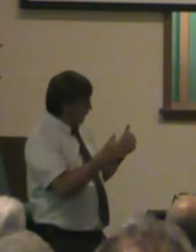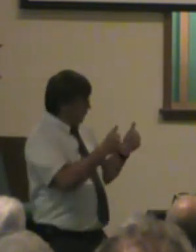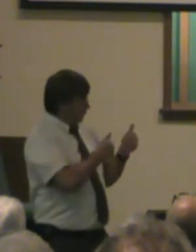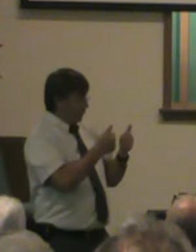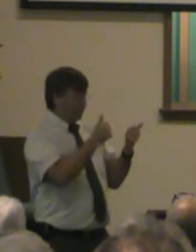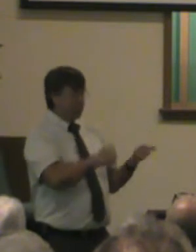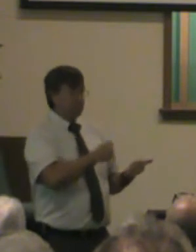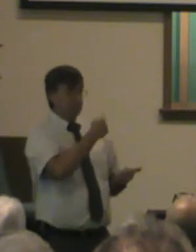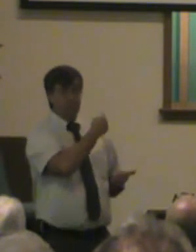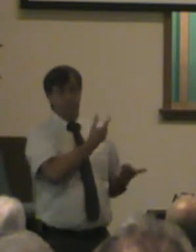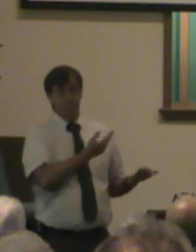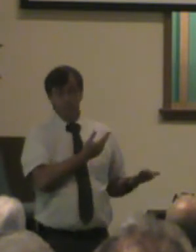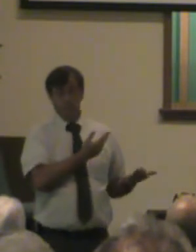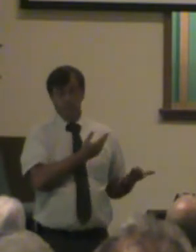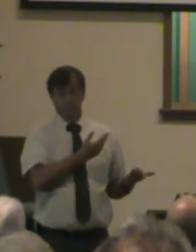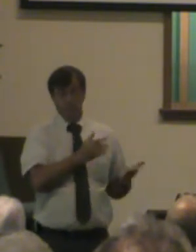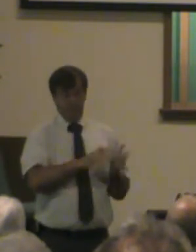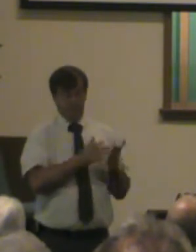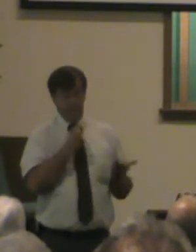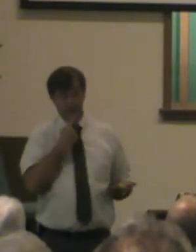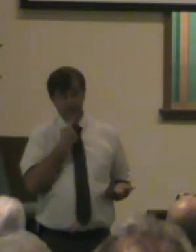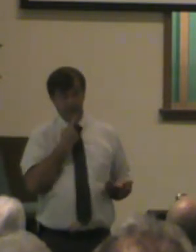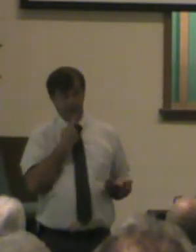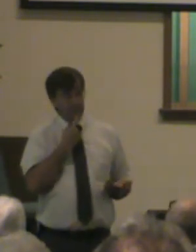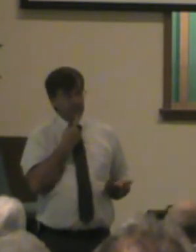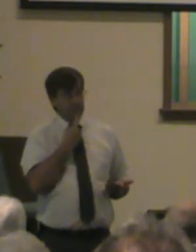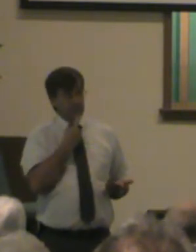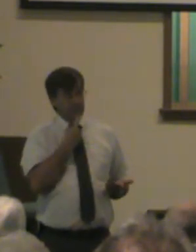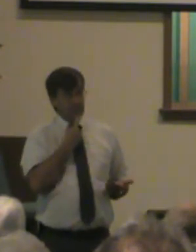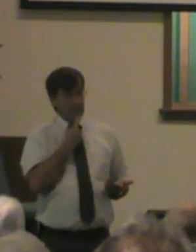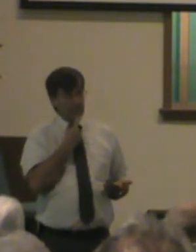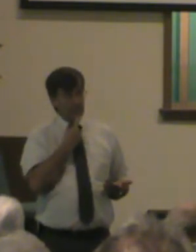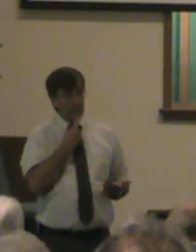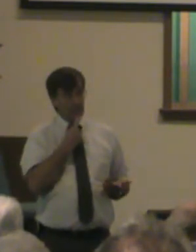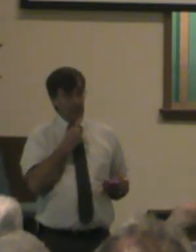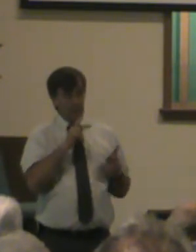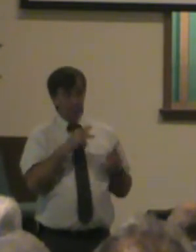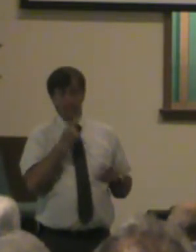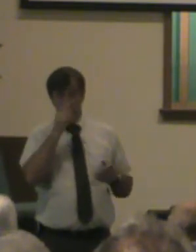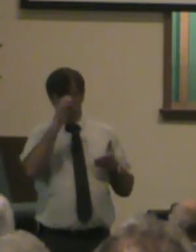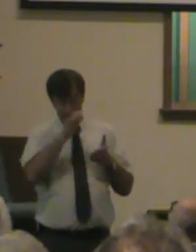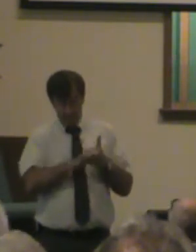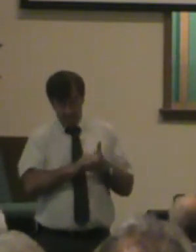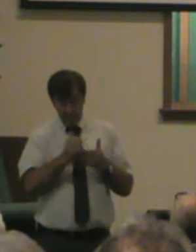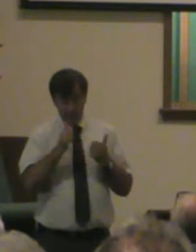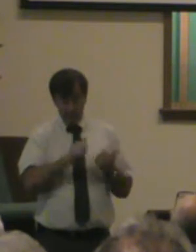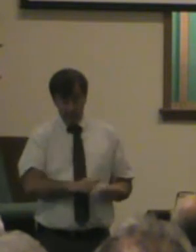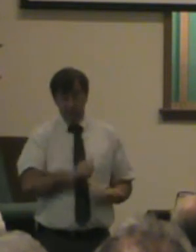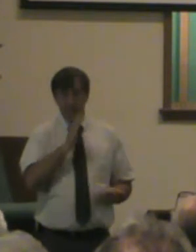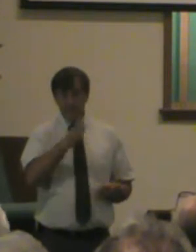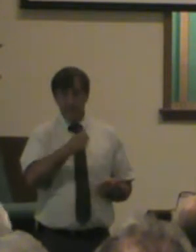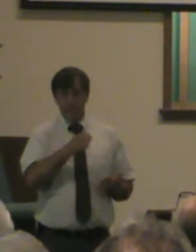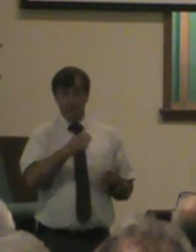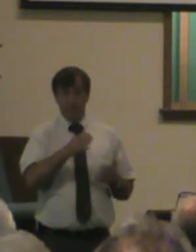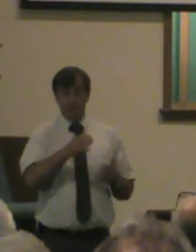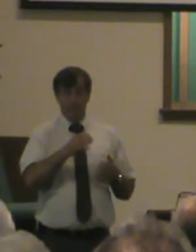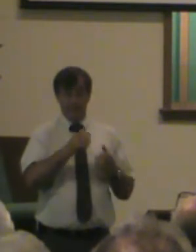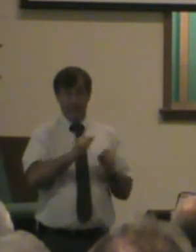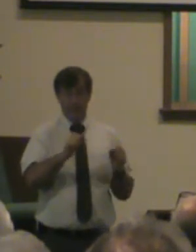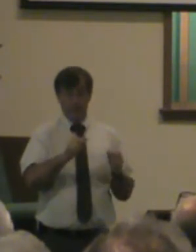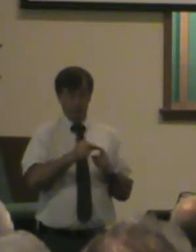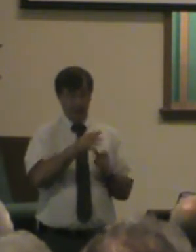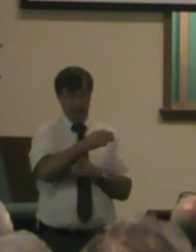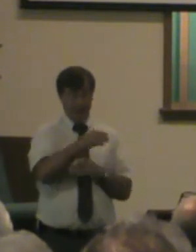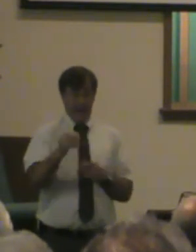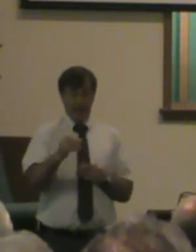without touch. The Bible says that believer and is baptized shall be saved. The word and is conjunction.